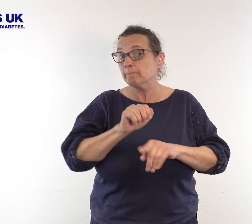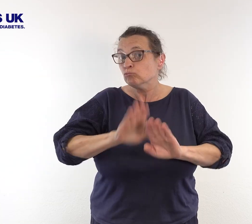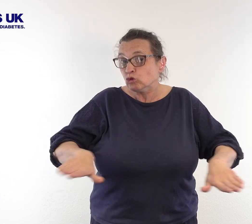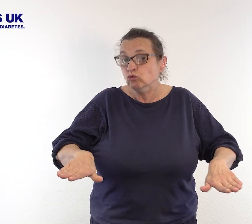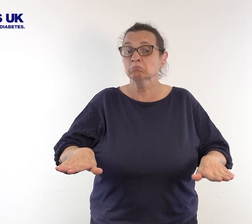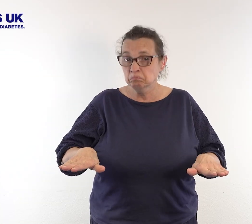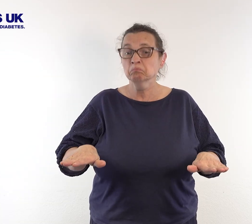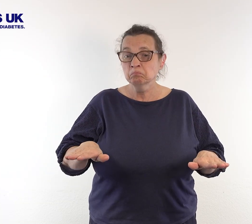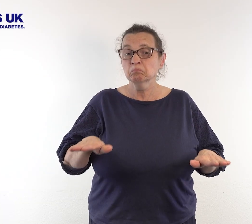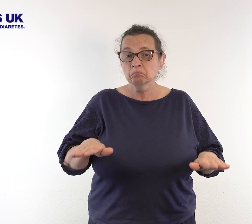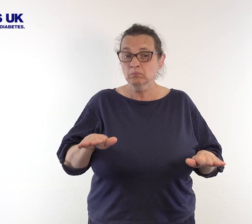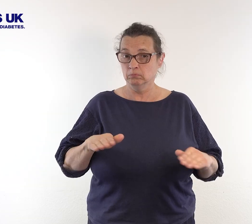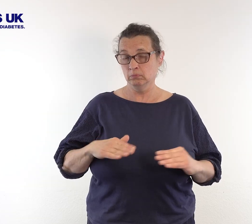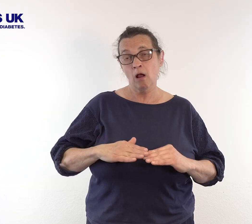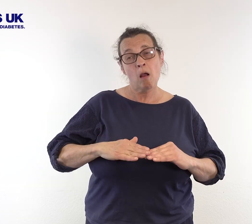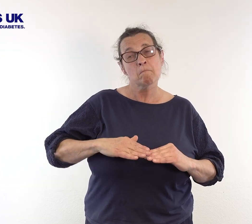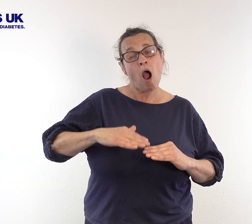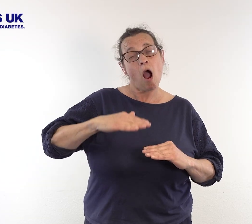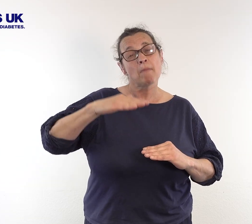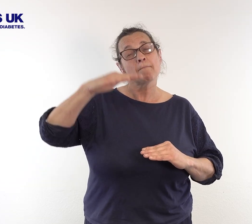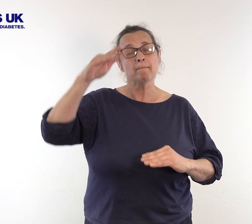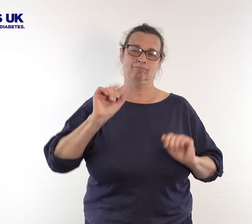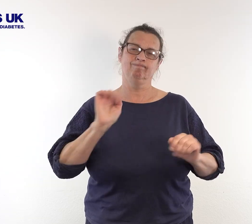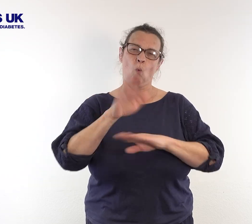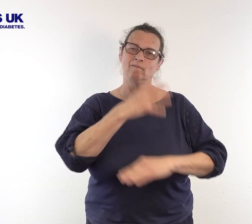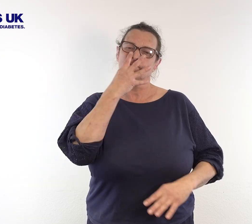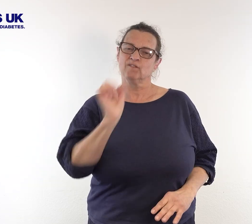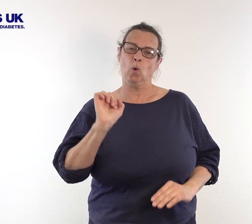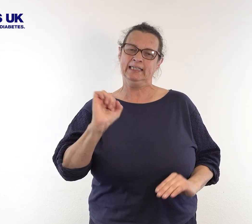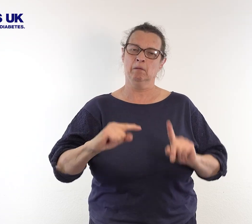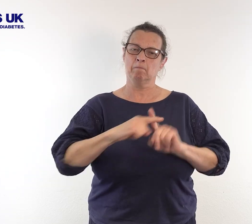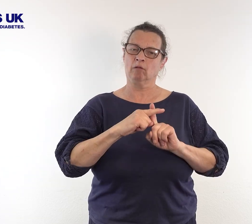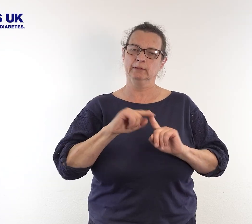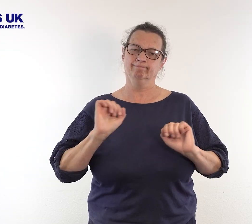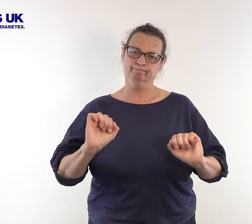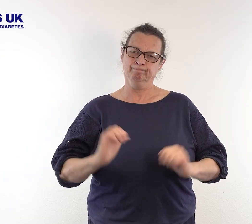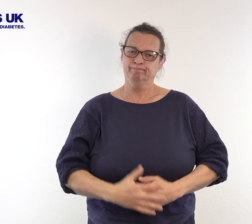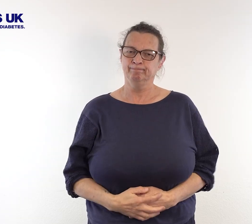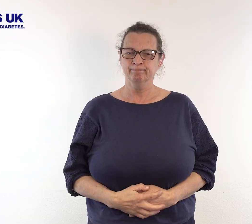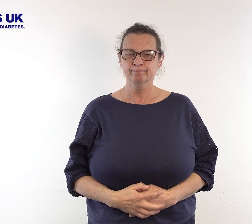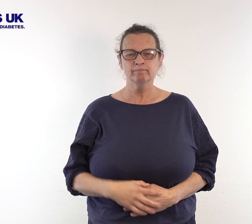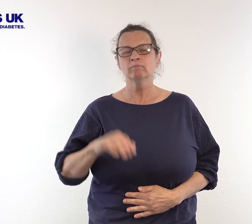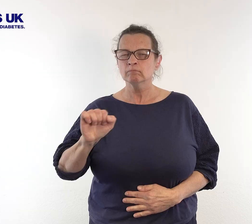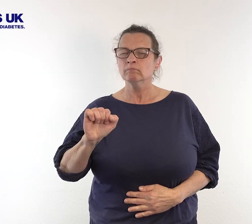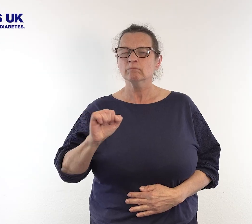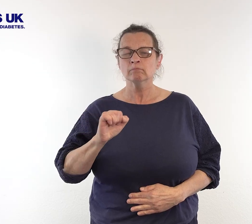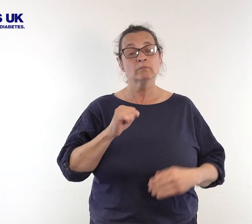starts later in life, although it's occasionally diagnosed in children. There has been a rise in people diagnosed under